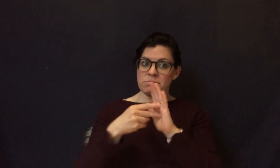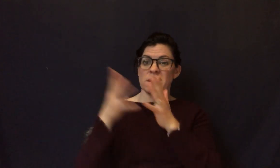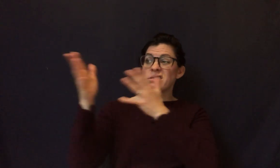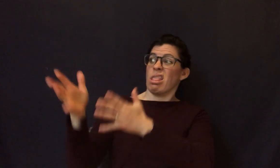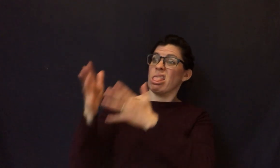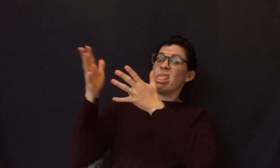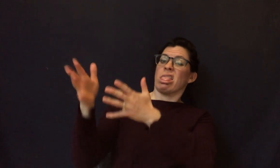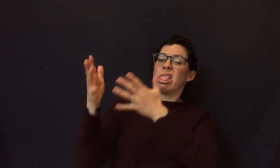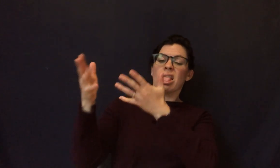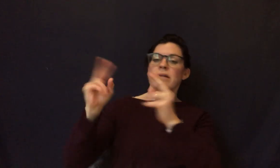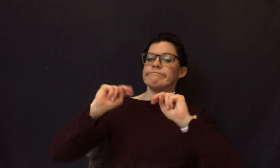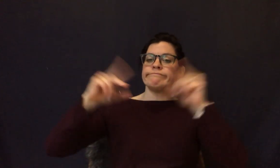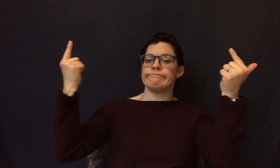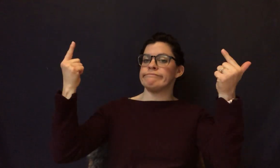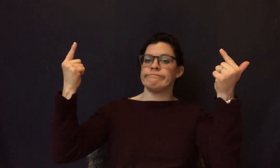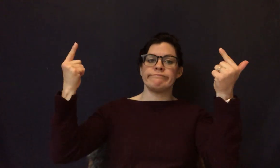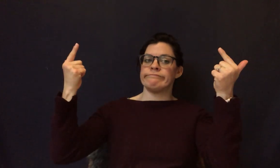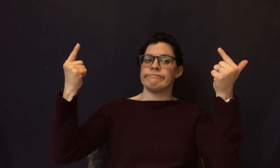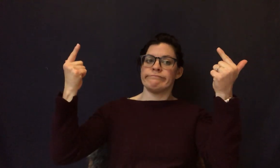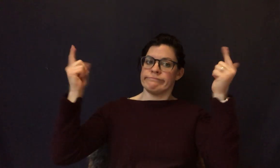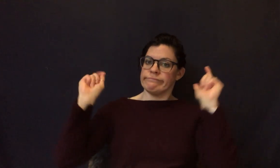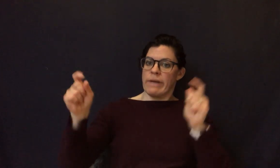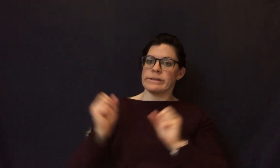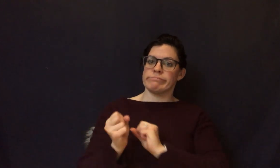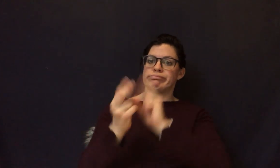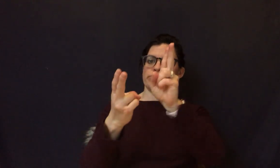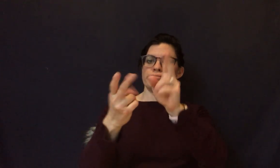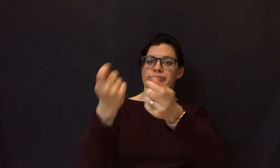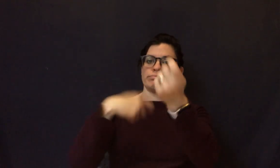and I do believe that most manufacturers